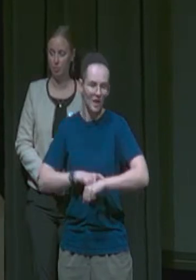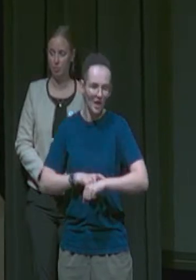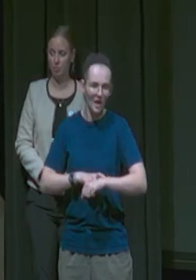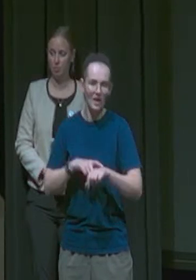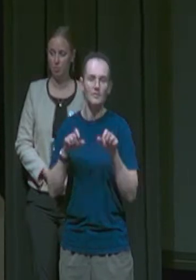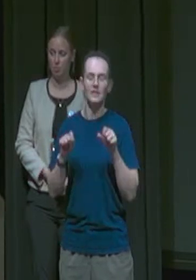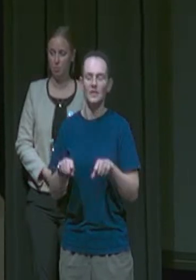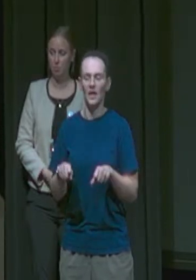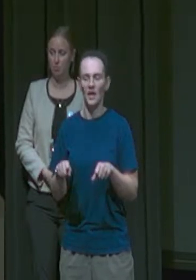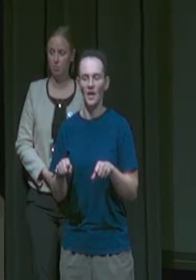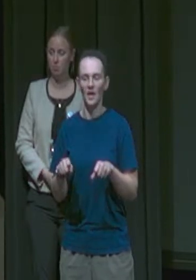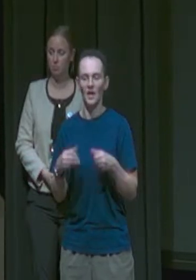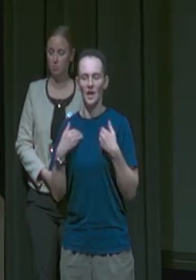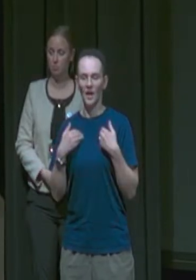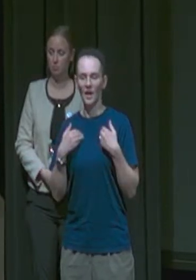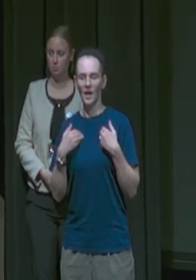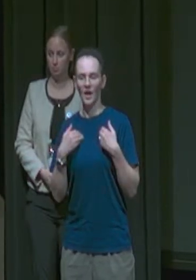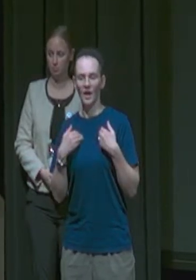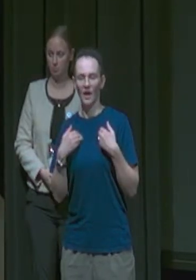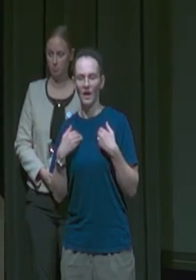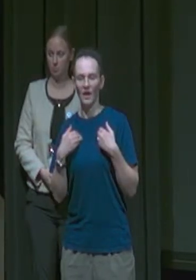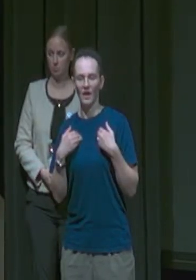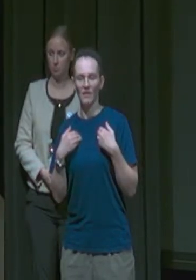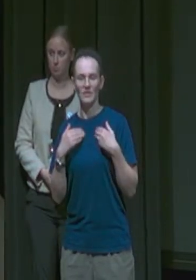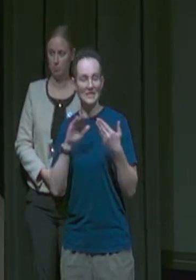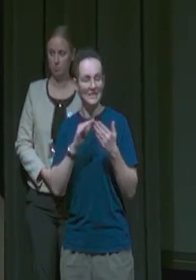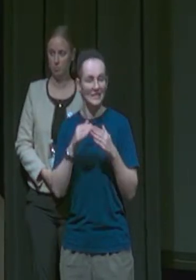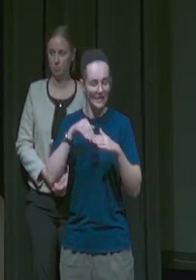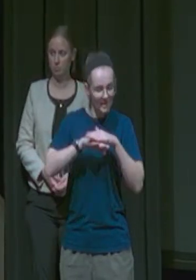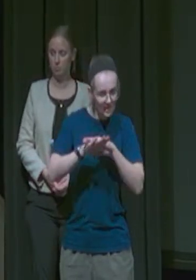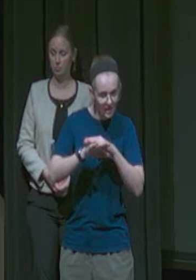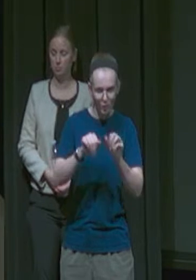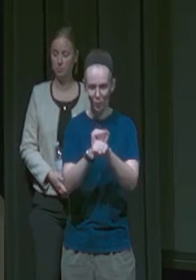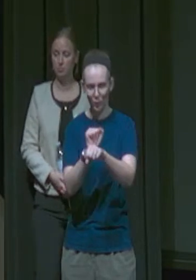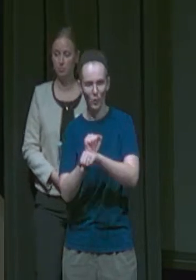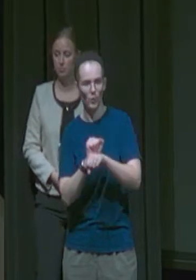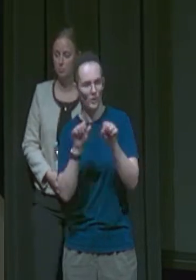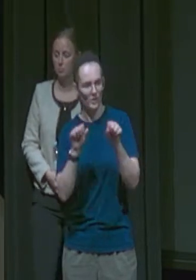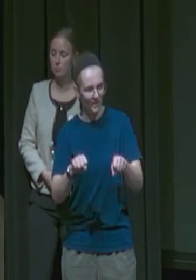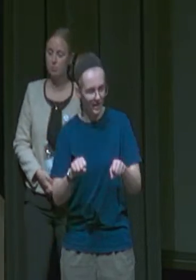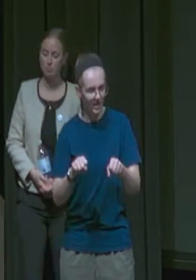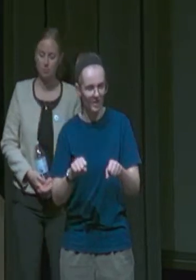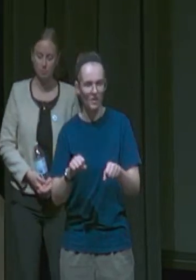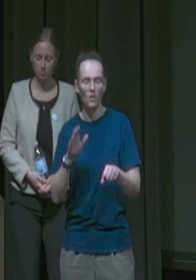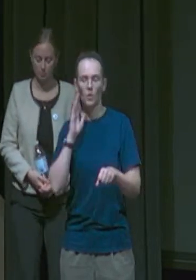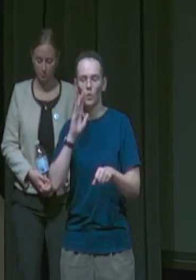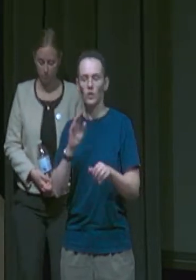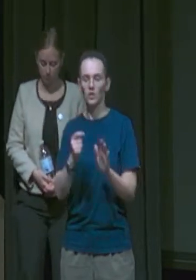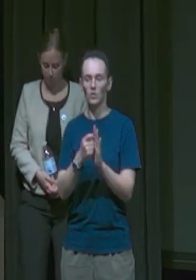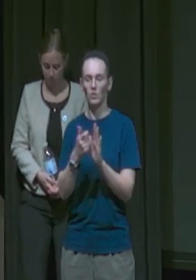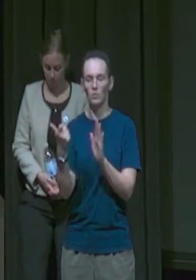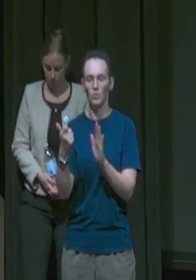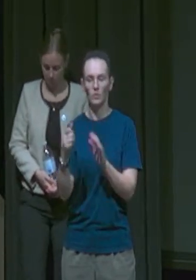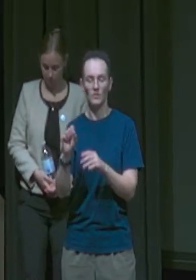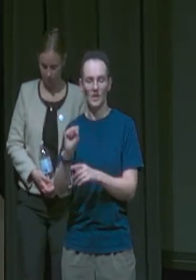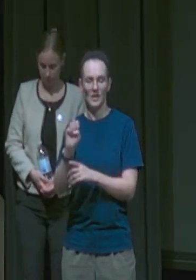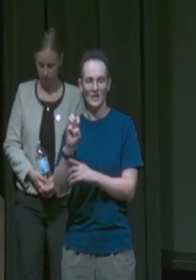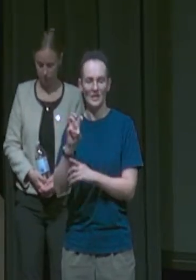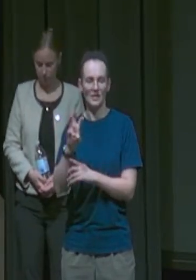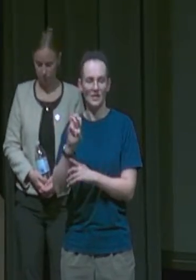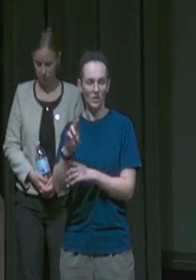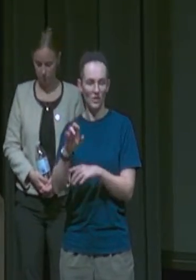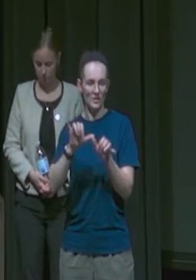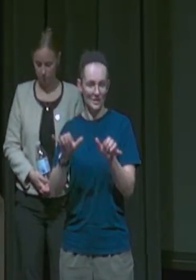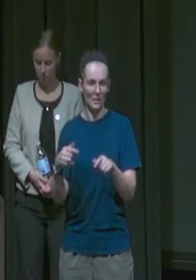to have City of Cuyahoga Falls get in there and do some work. They are going to be removing the sewer system that